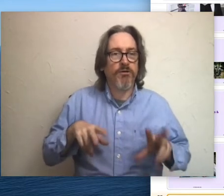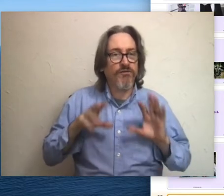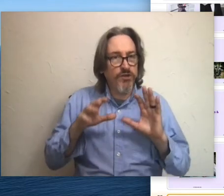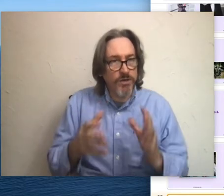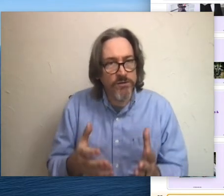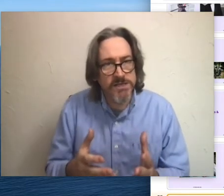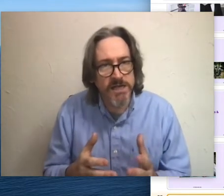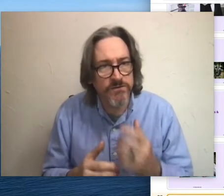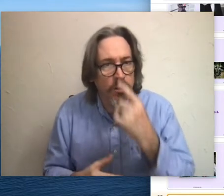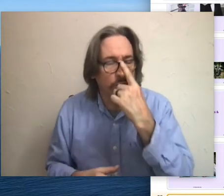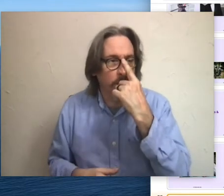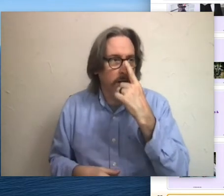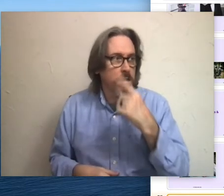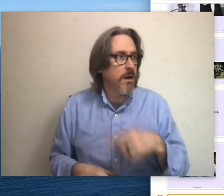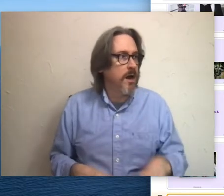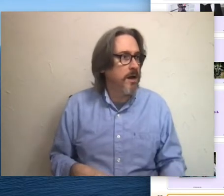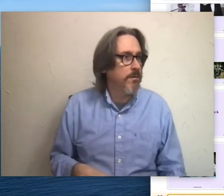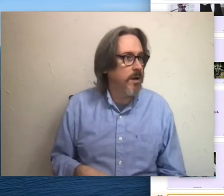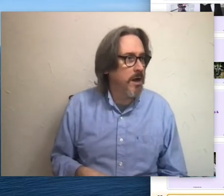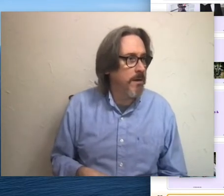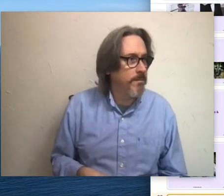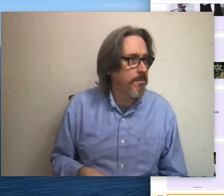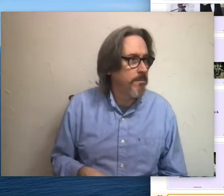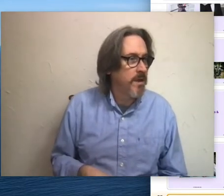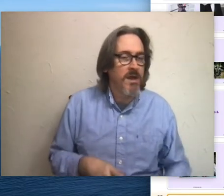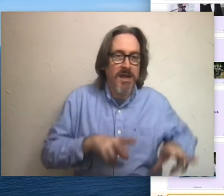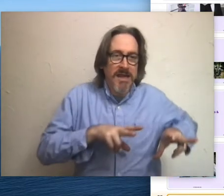there are a few different signs for underwear.